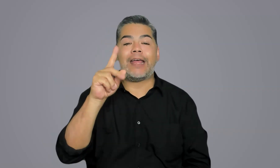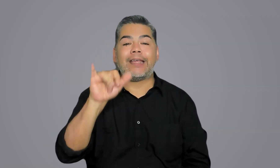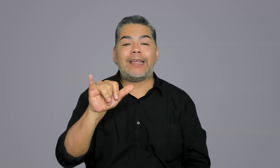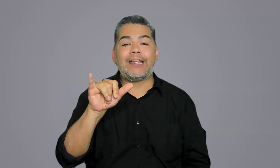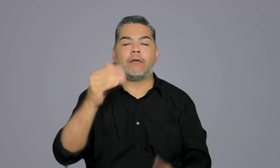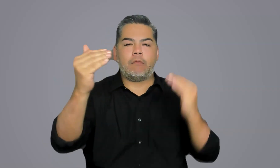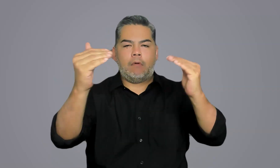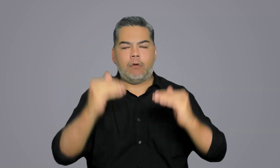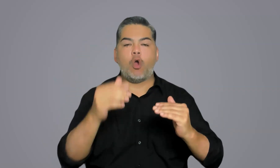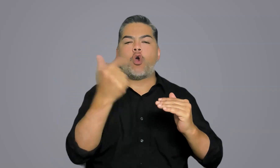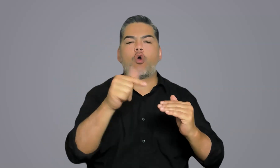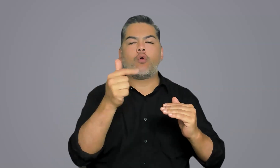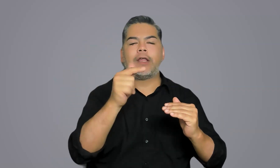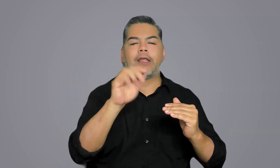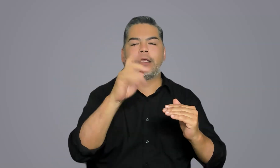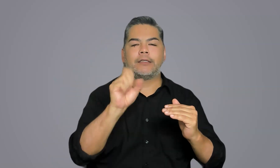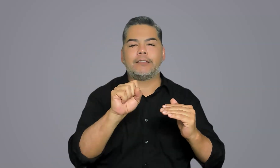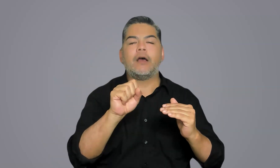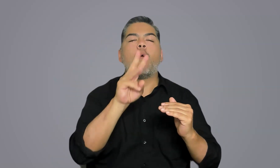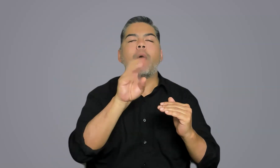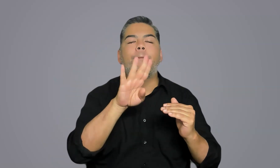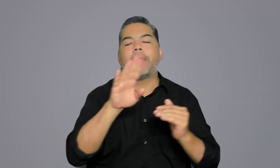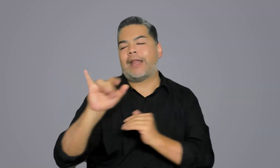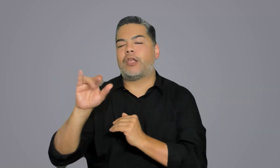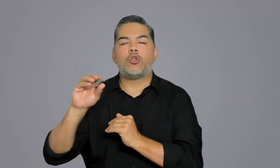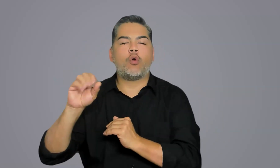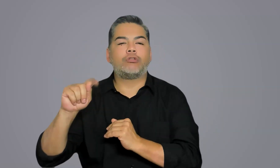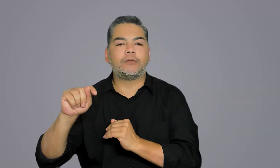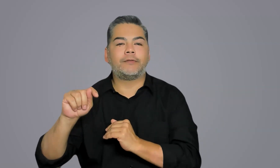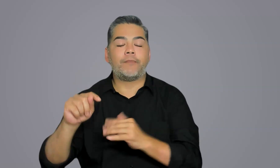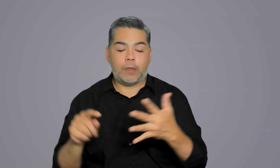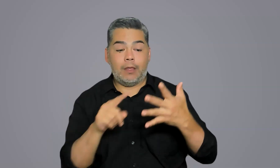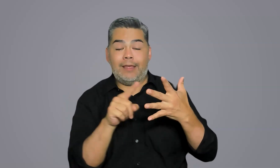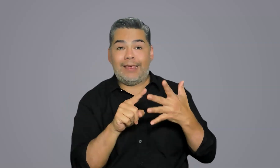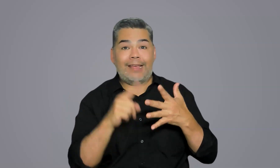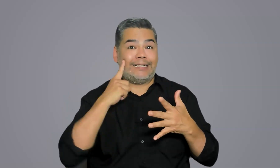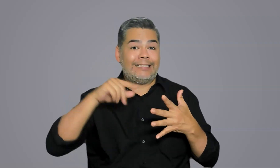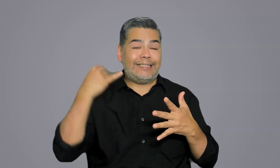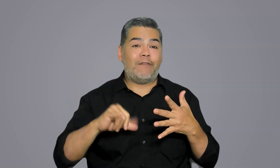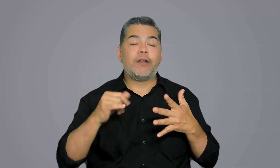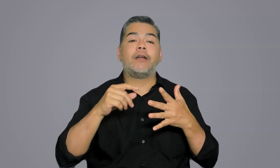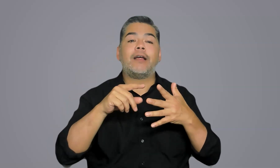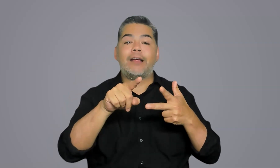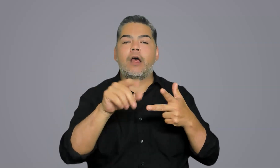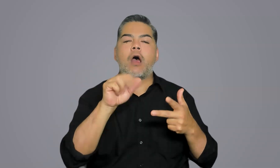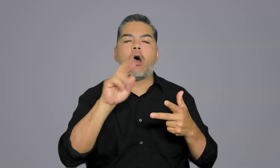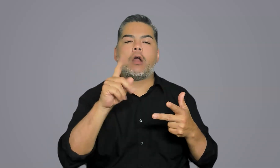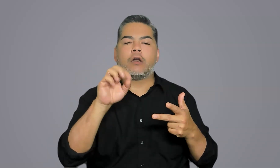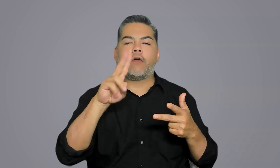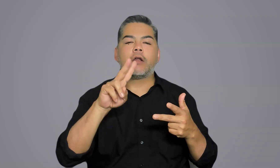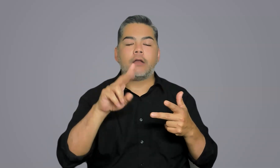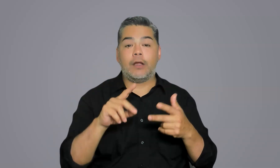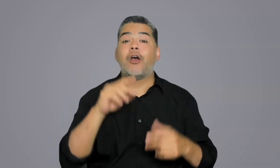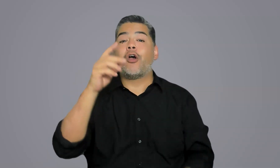Hosting, Yoast. Silver sponsors, Aardvark, Code Geek, Your Vision, Our Talent, One